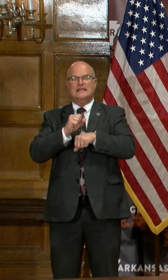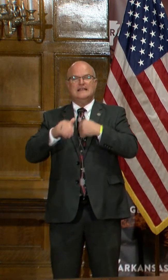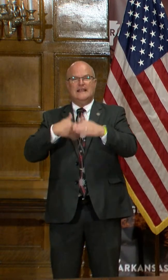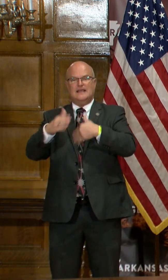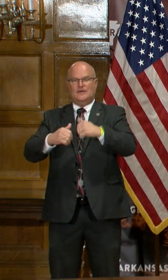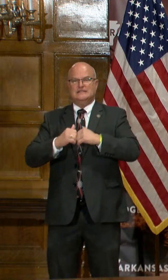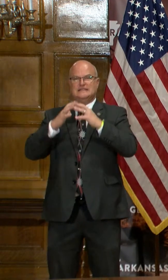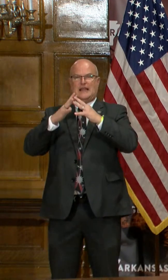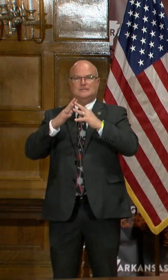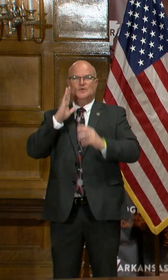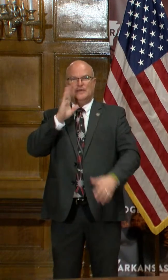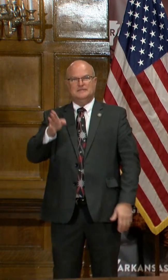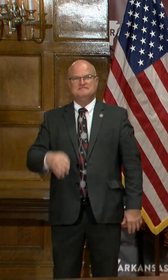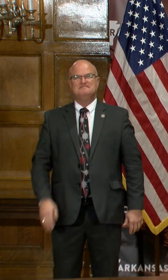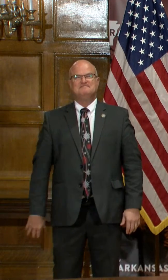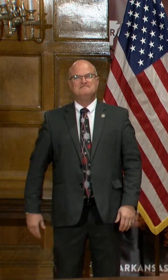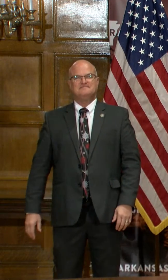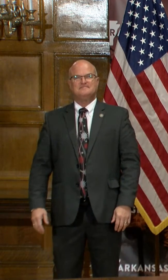implemented.